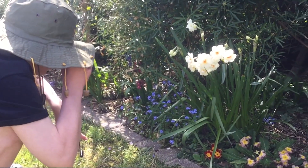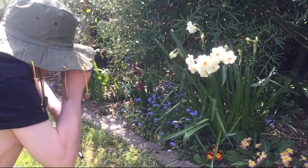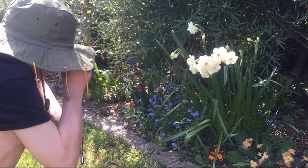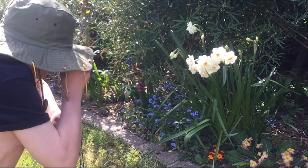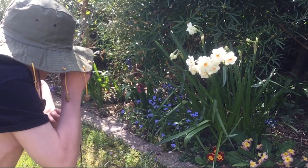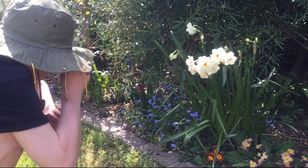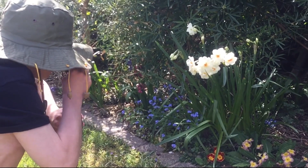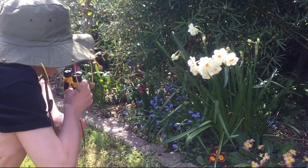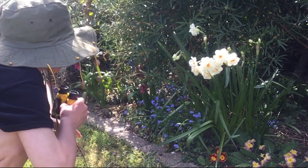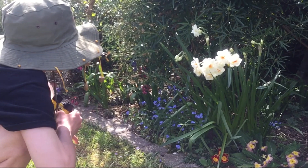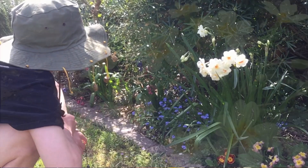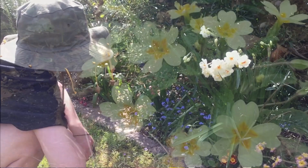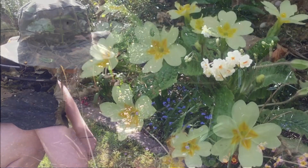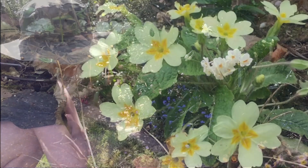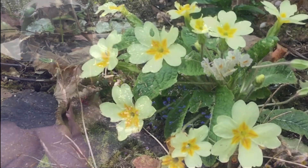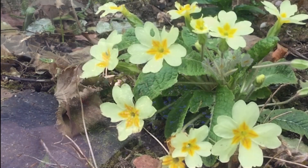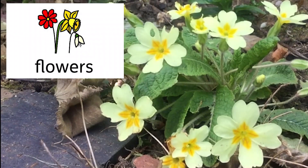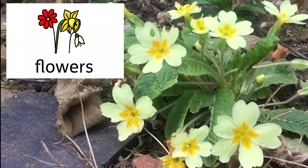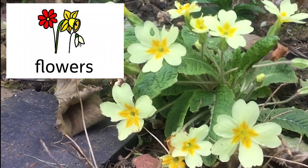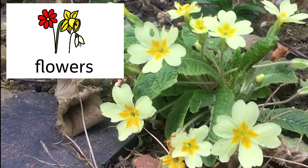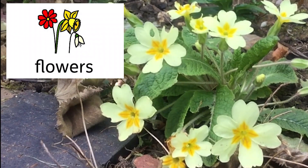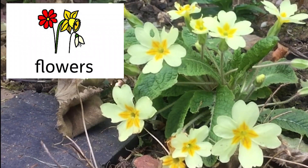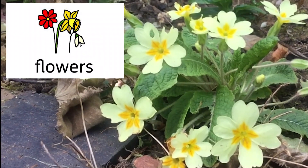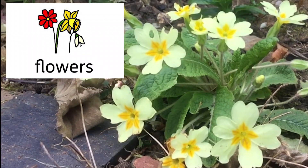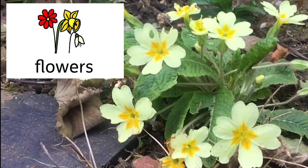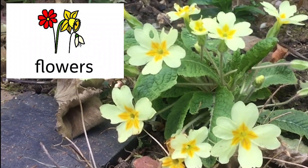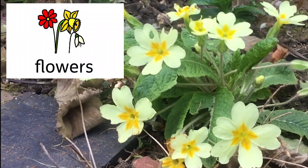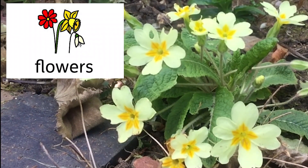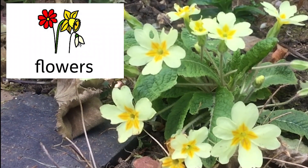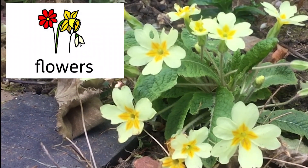The flowers. Our plants. Growing. Growing.